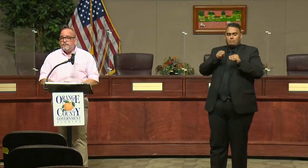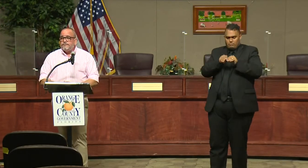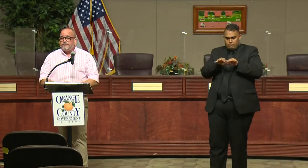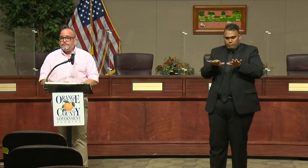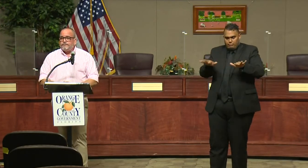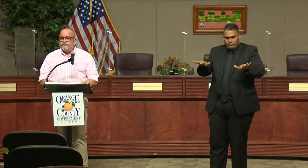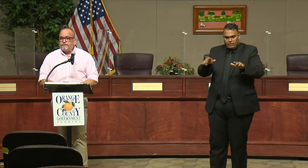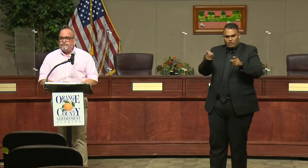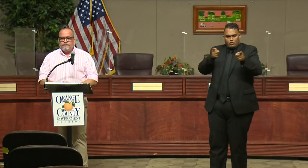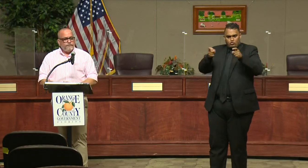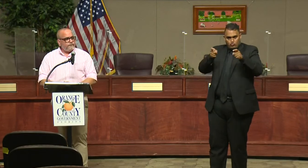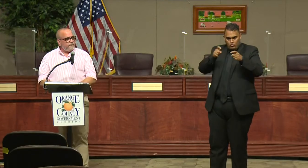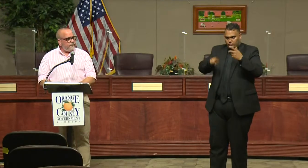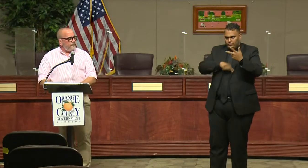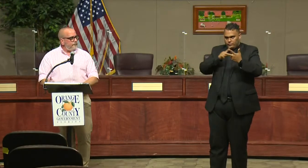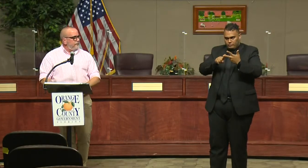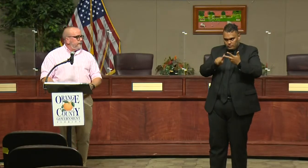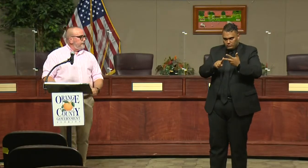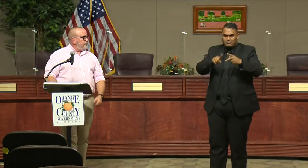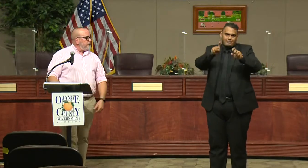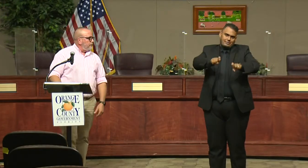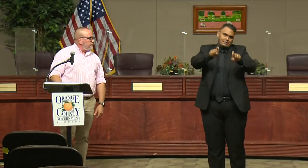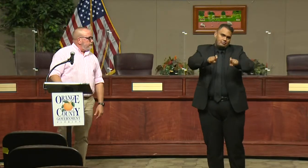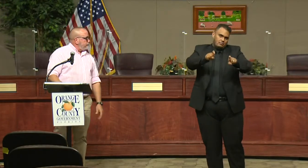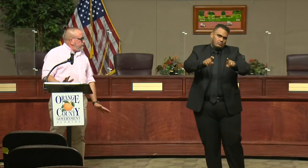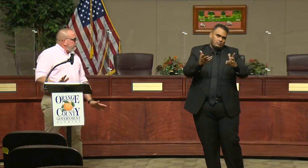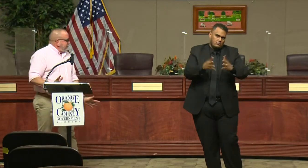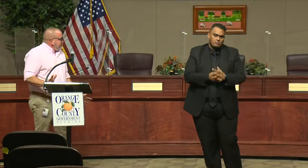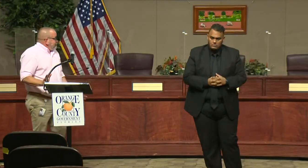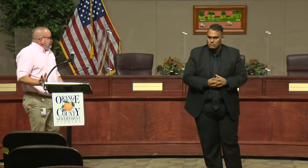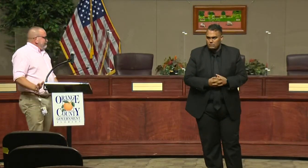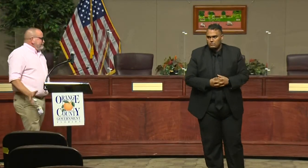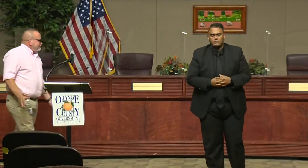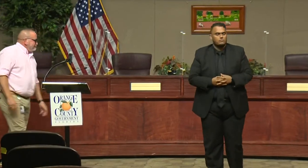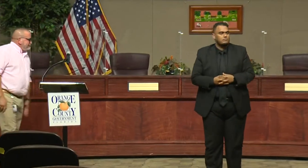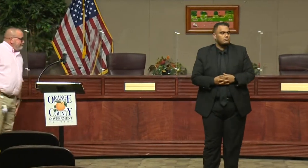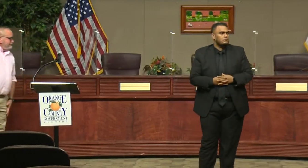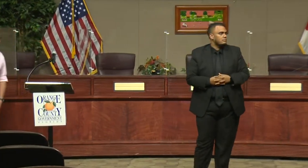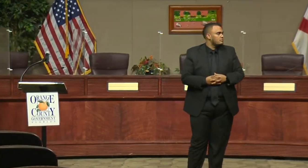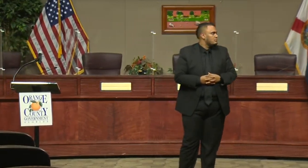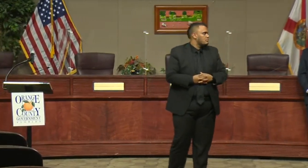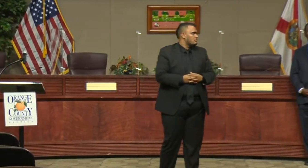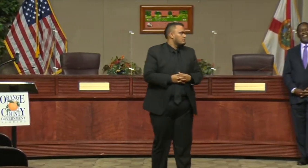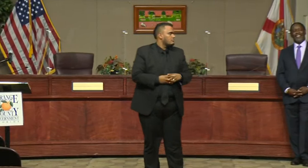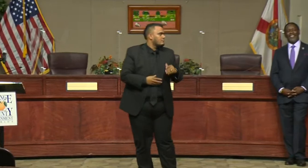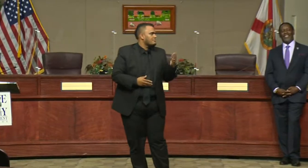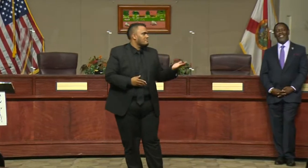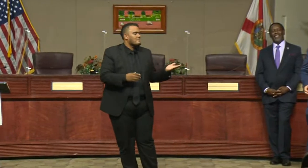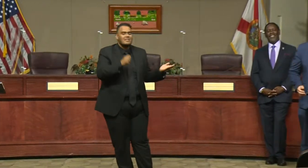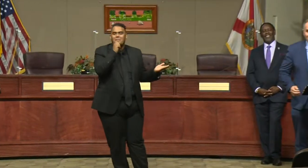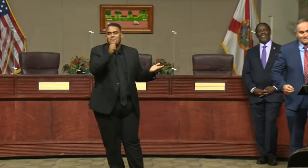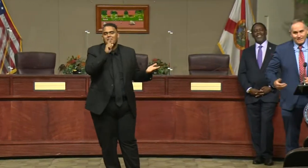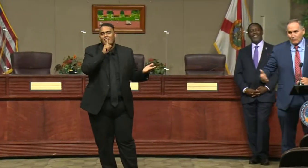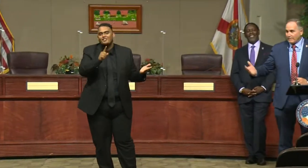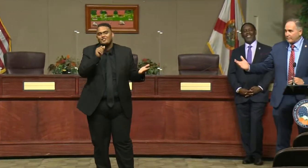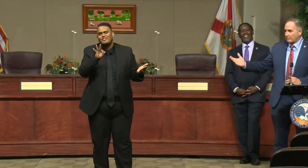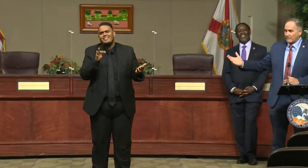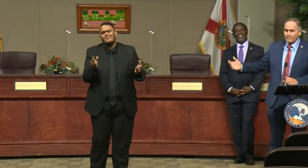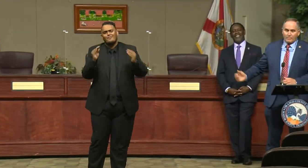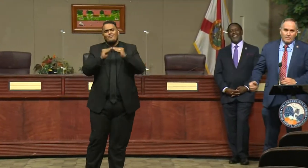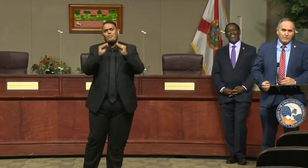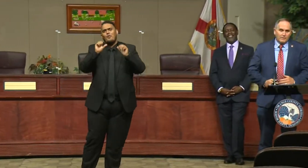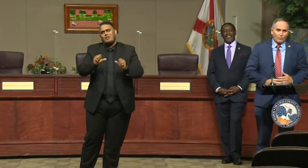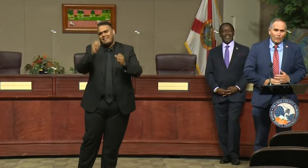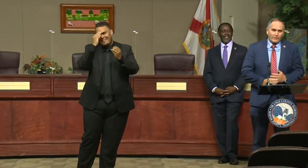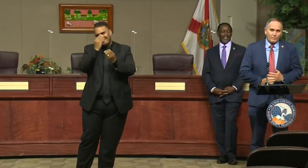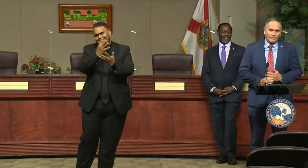year. I don't know if there's much more I can add to that. We certainly have